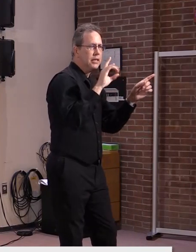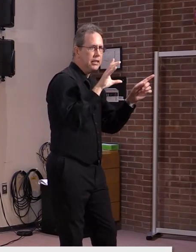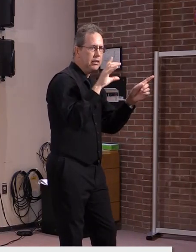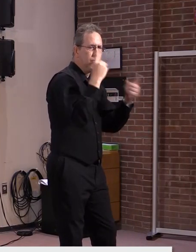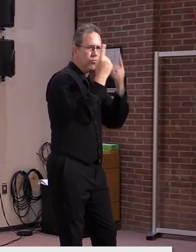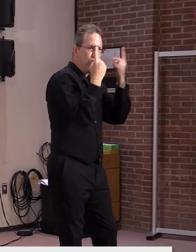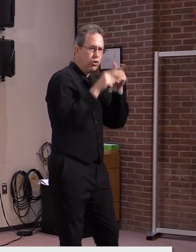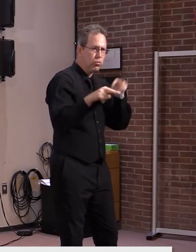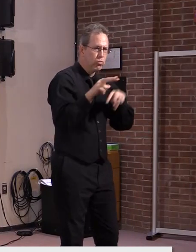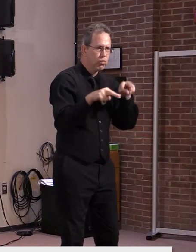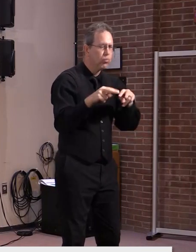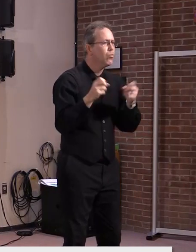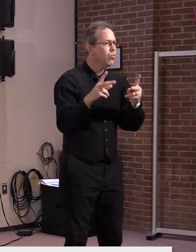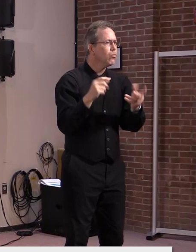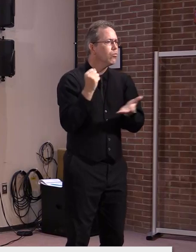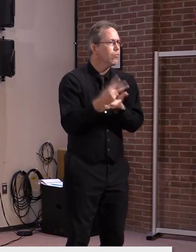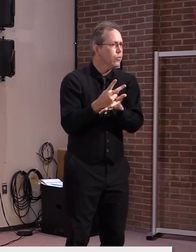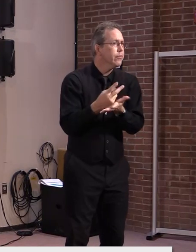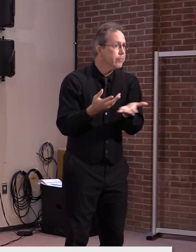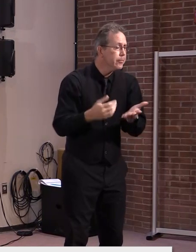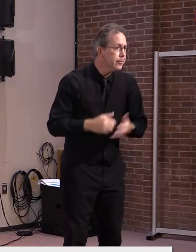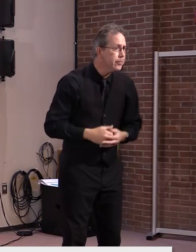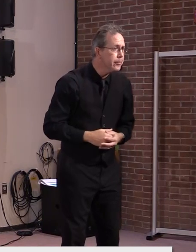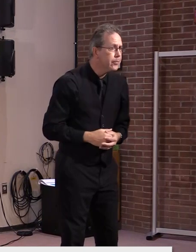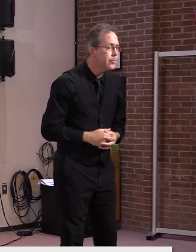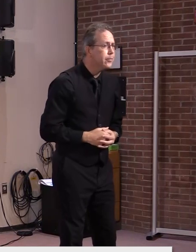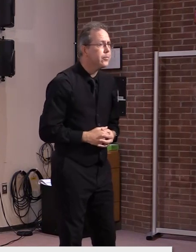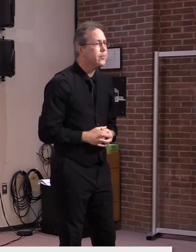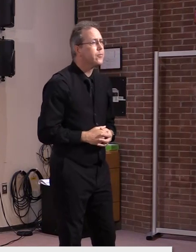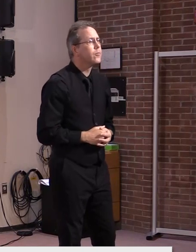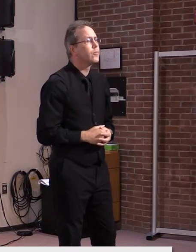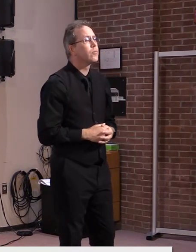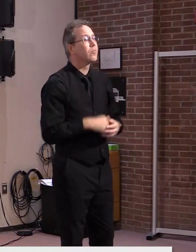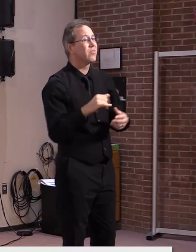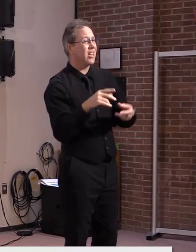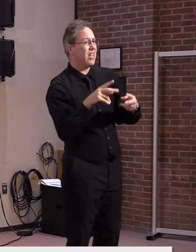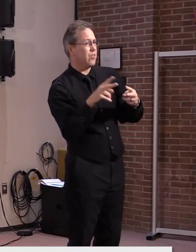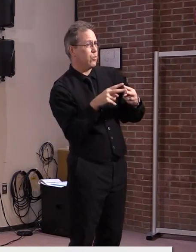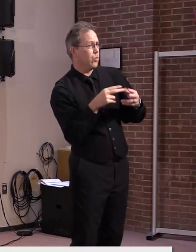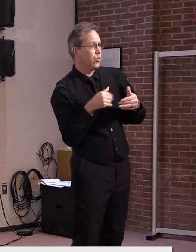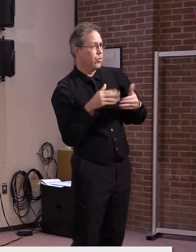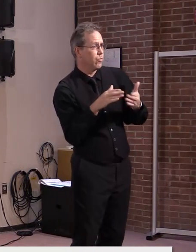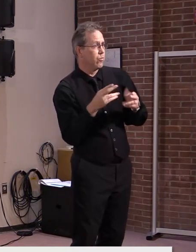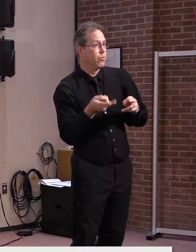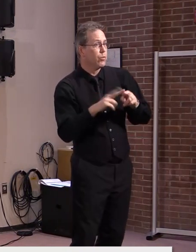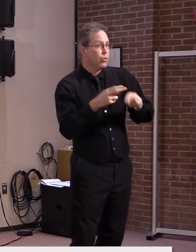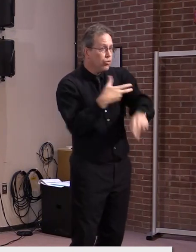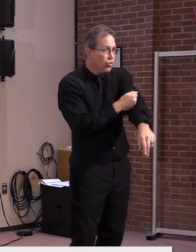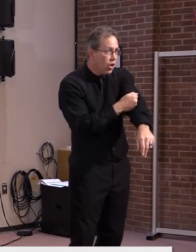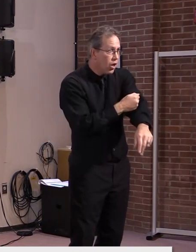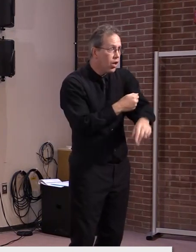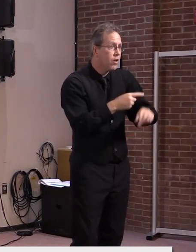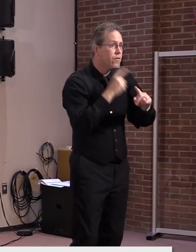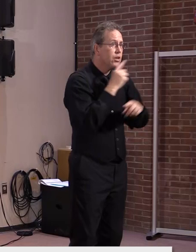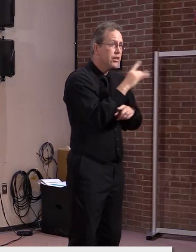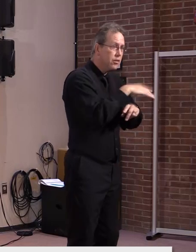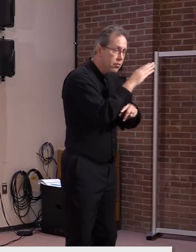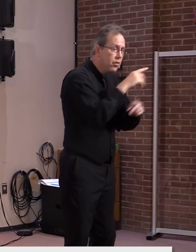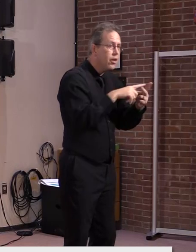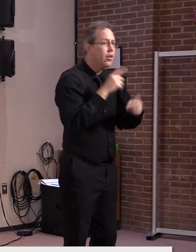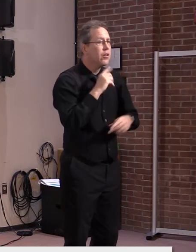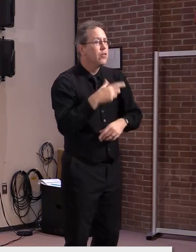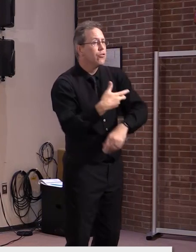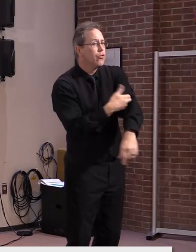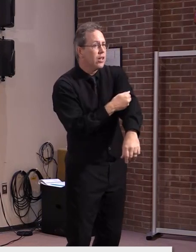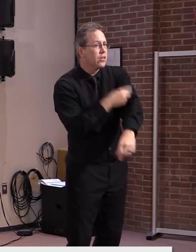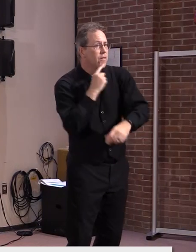11. As these approvals come through, we have the capacity to roll out boosters. While we already have